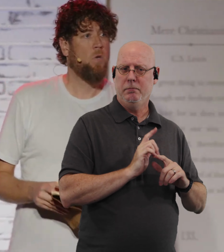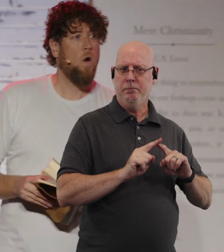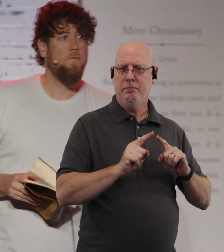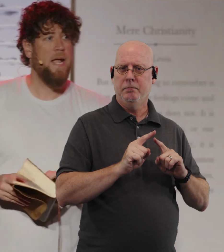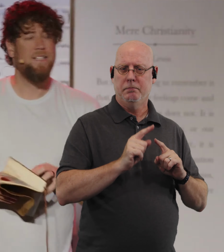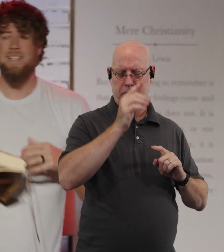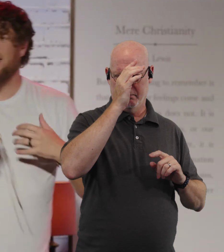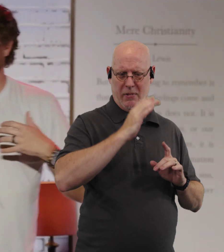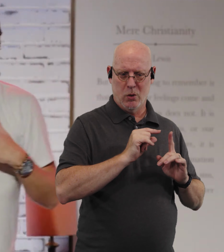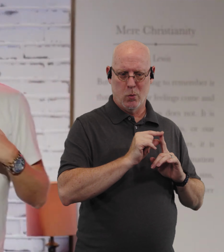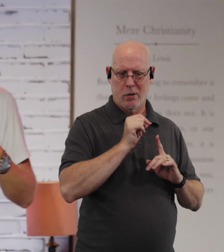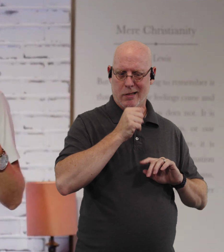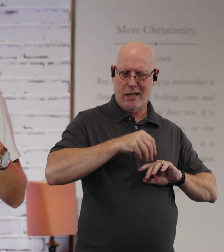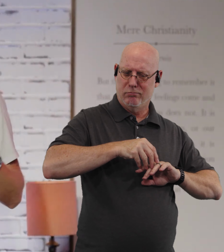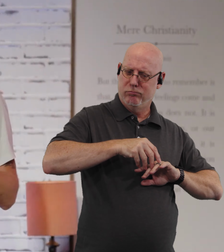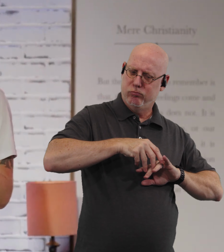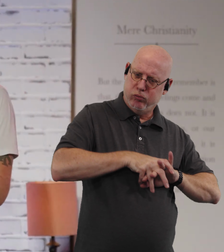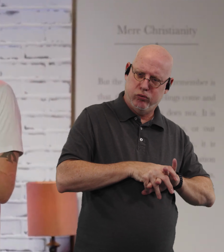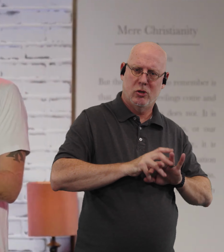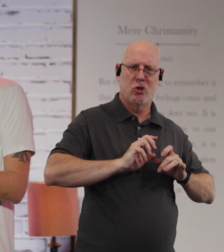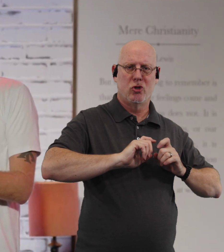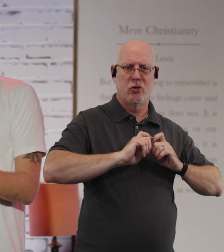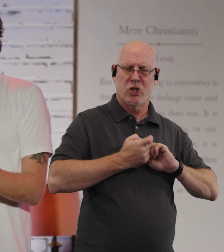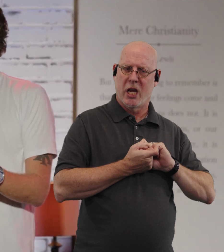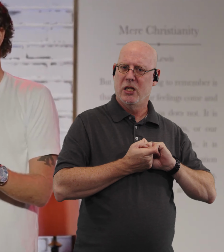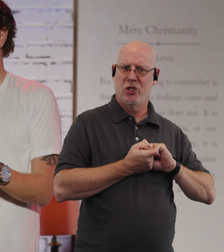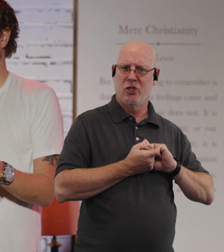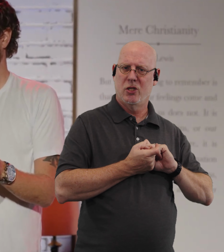But the word of man does not enter in to transform.